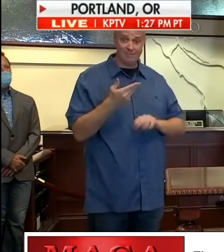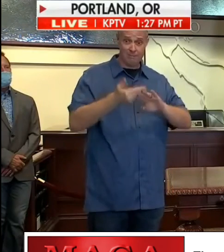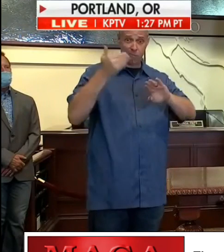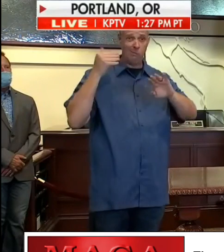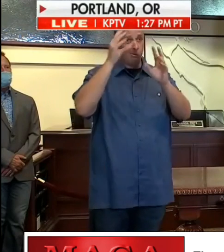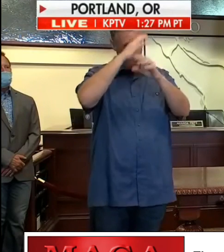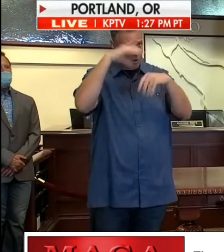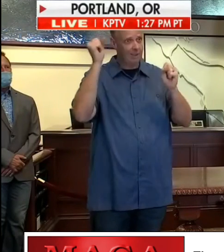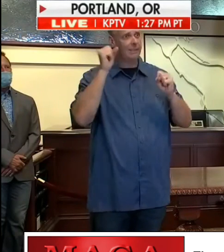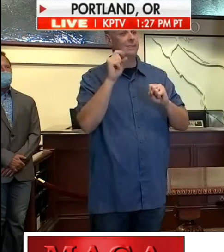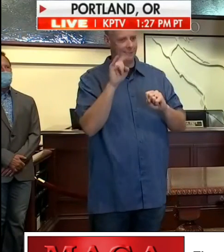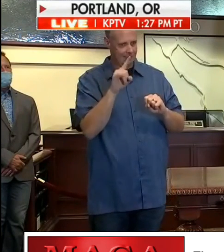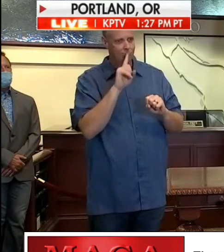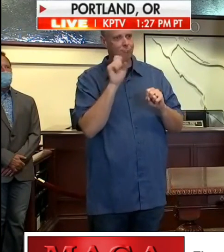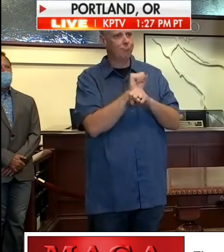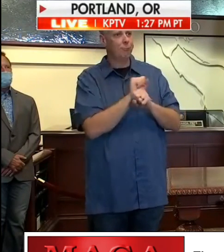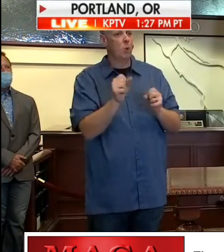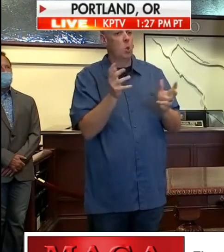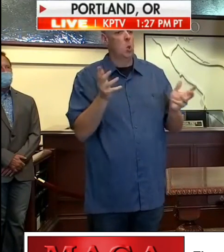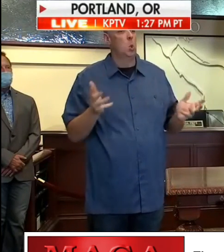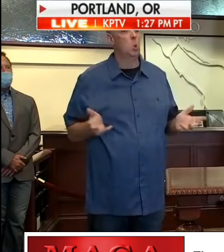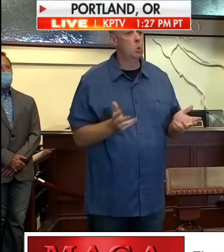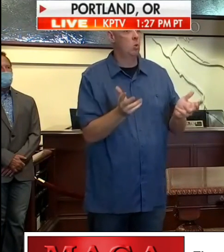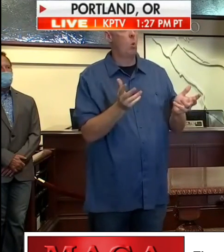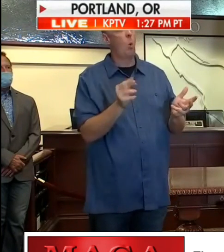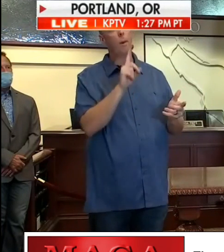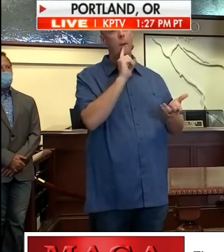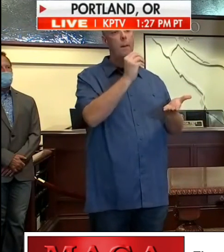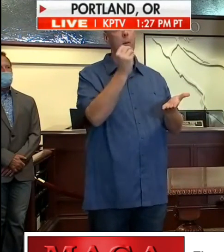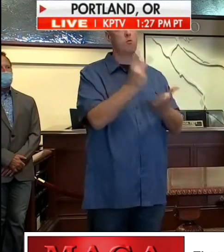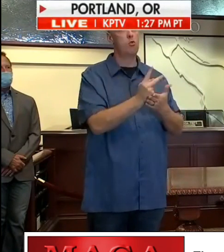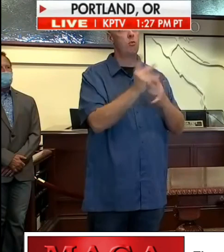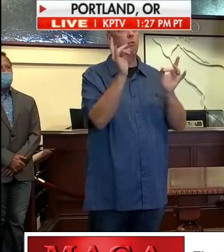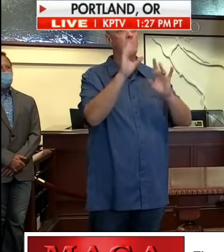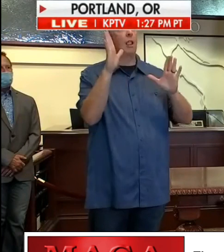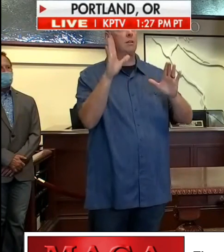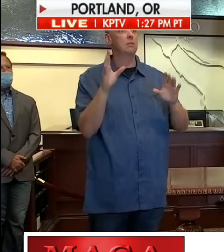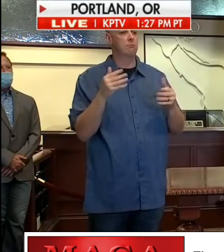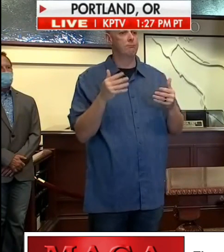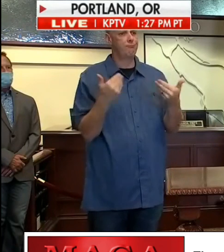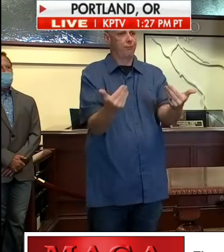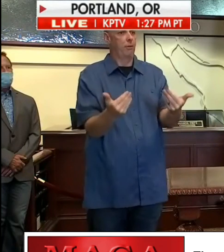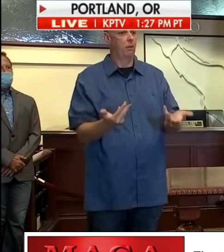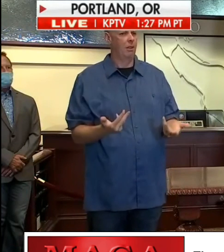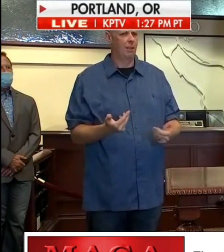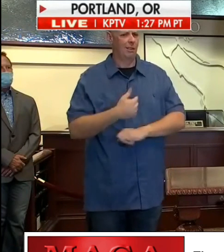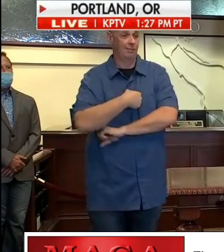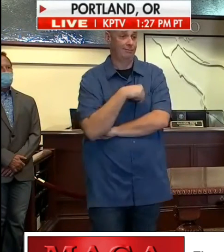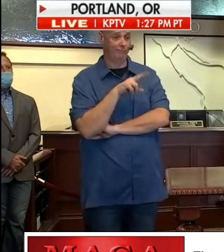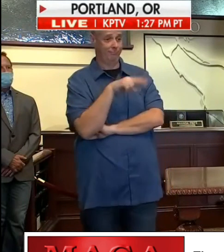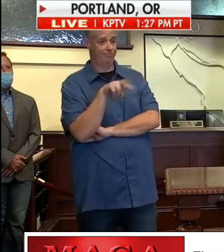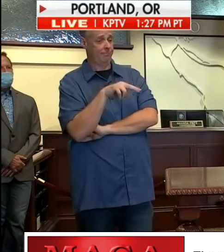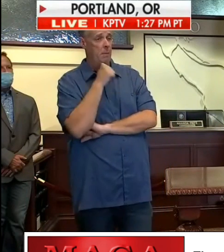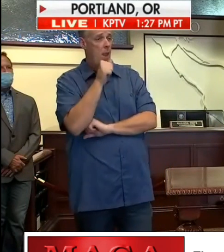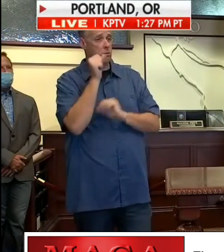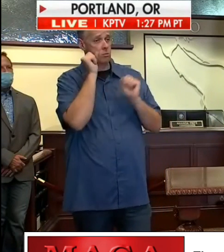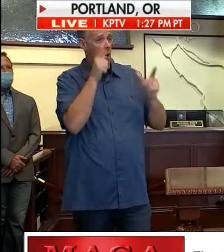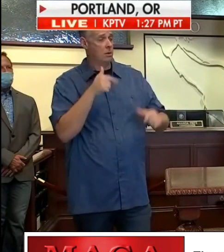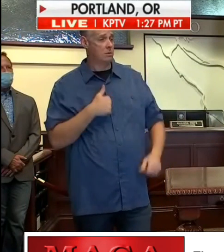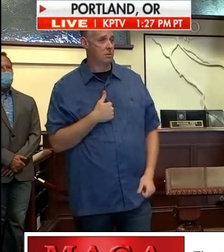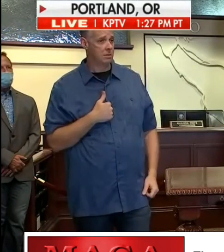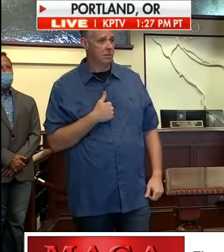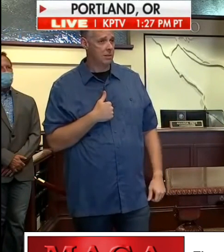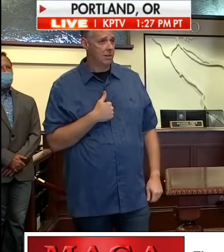actually encouraged or at least tacitly approved of violence. And so I'm not surprised in the slightest.